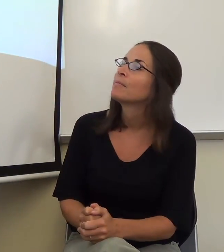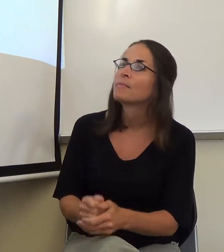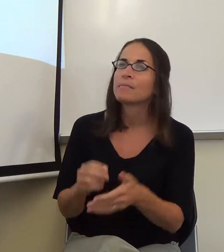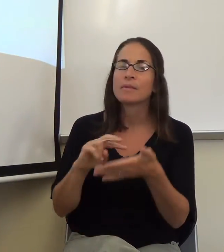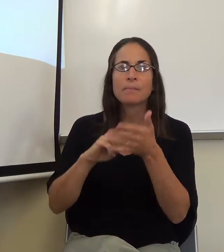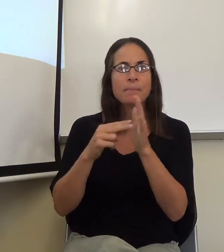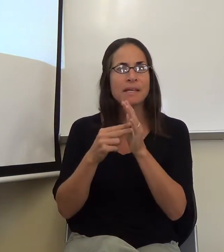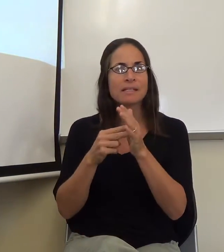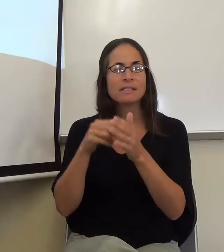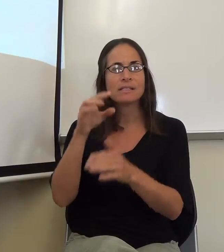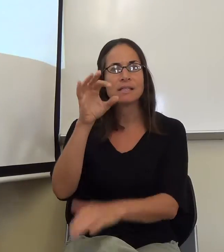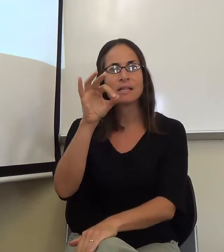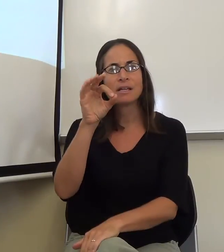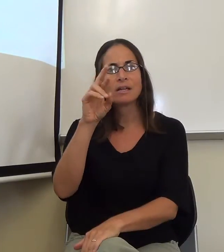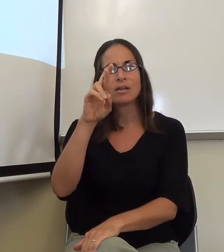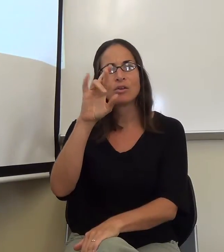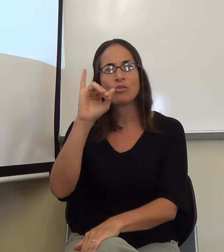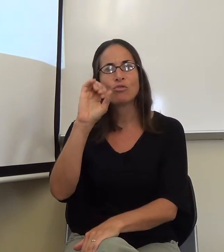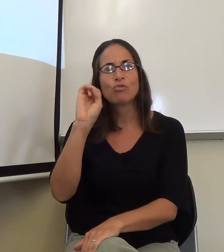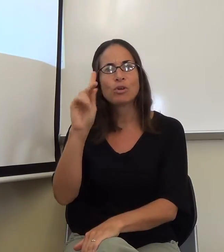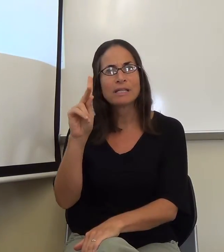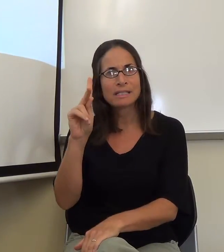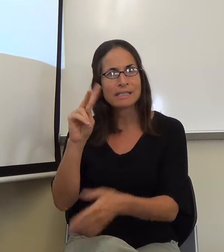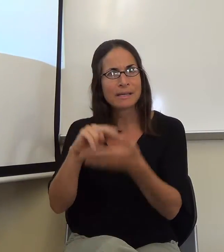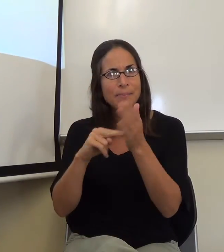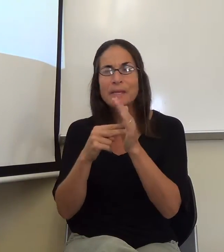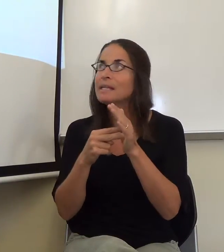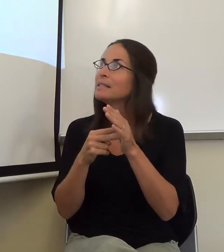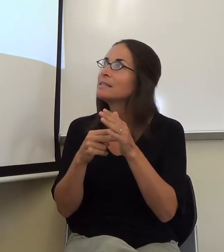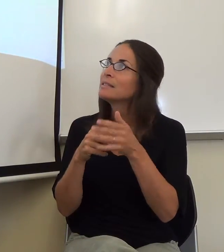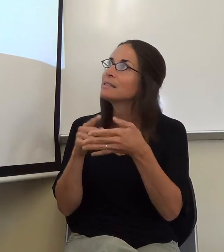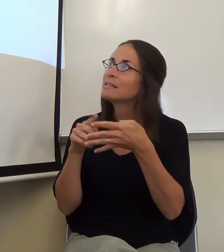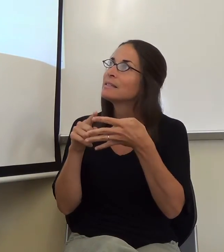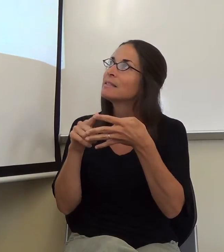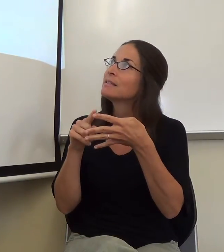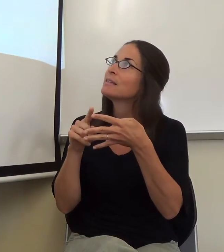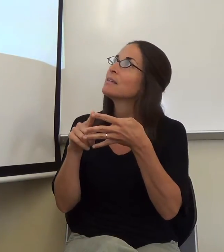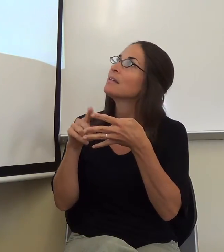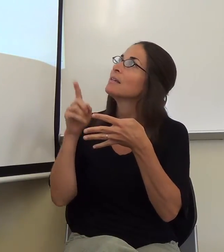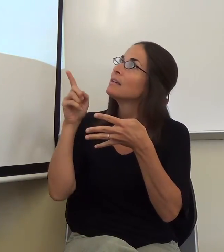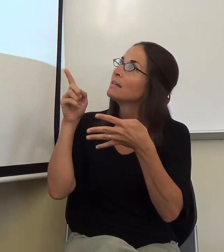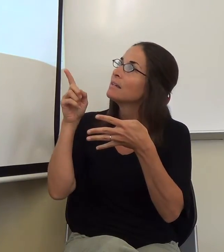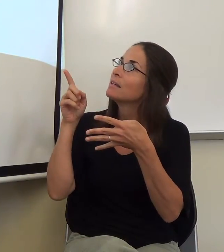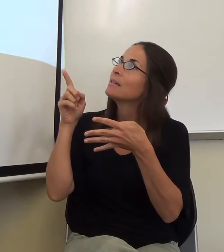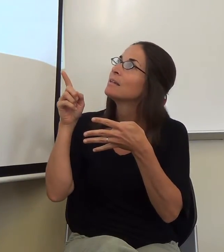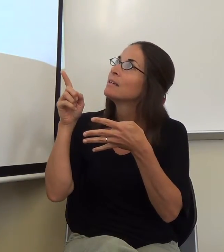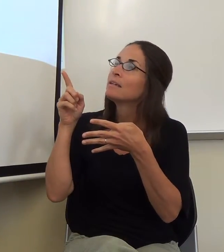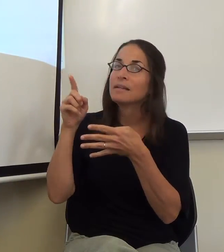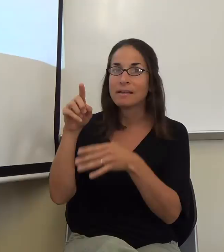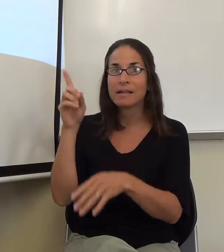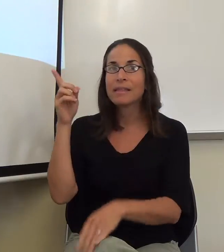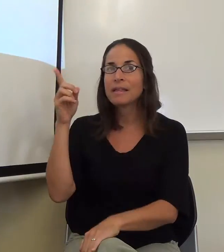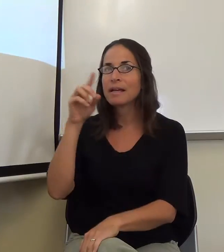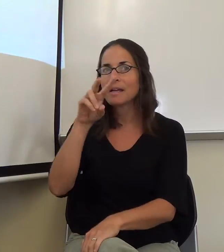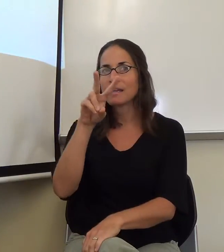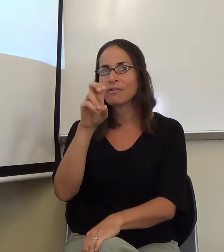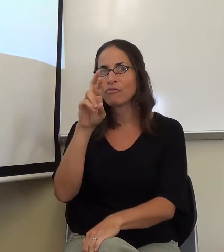No. And here's the thing here, this is a tricky thing here. This is a verb, right? This is an action